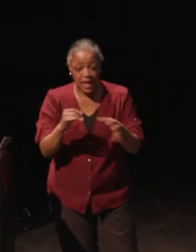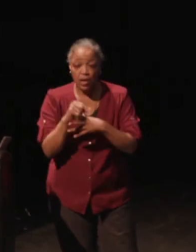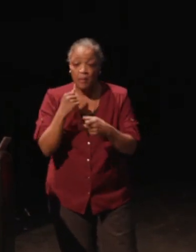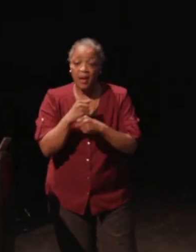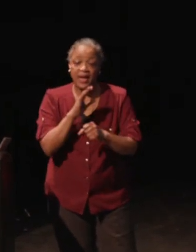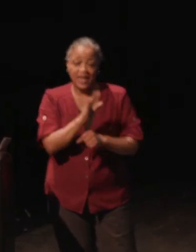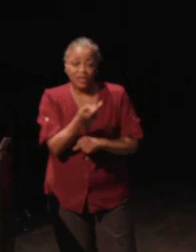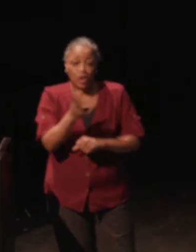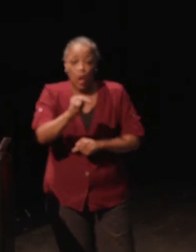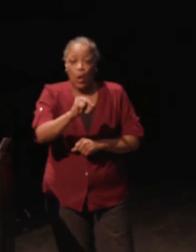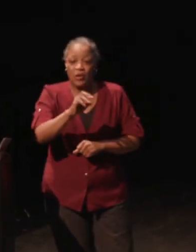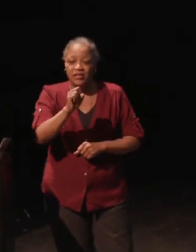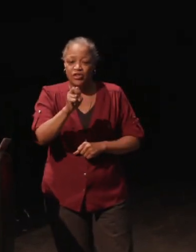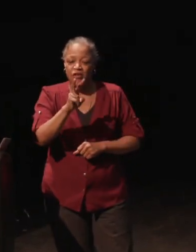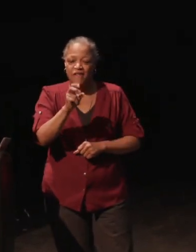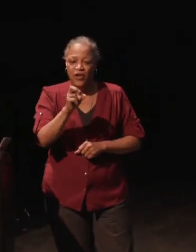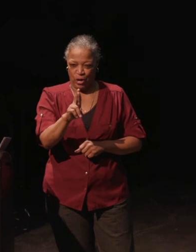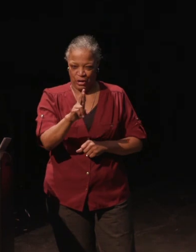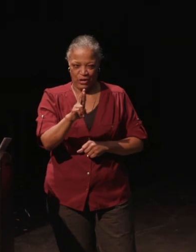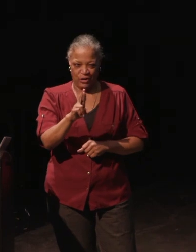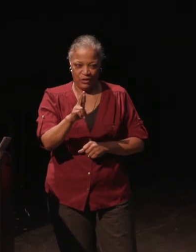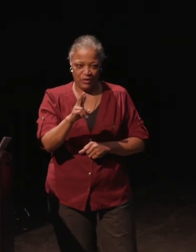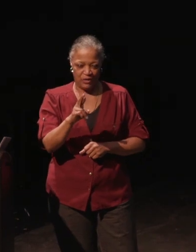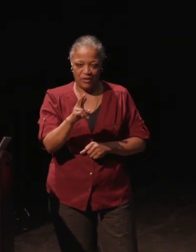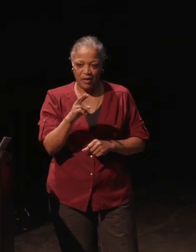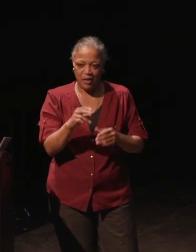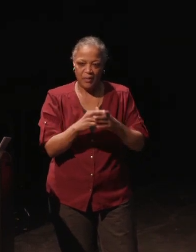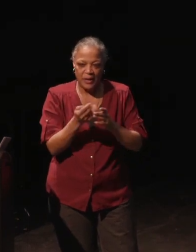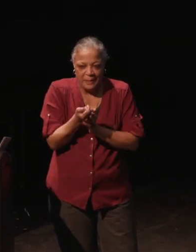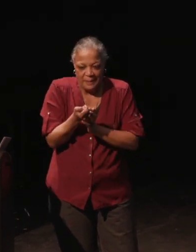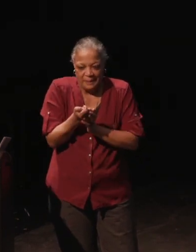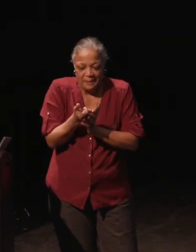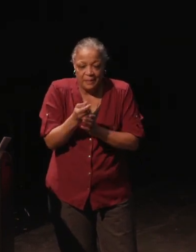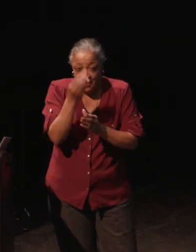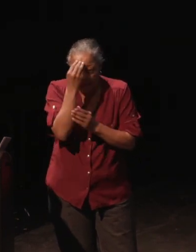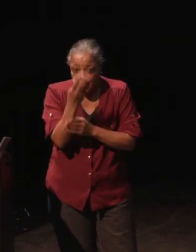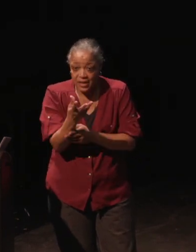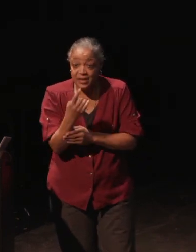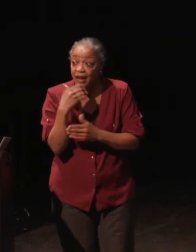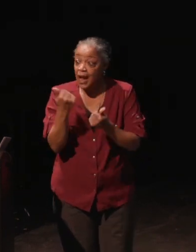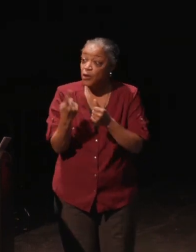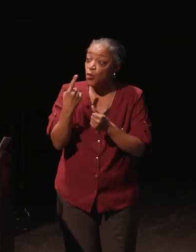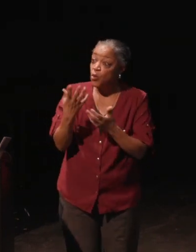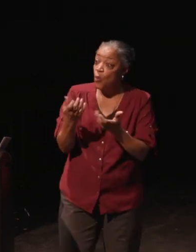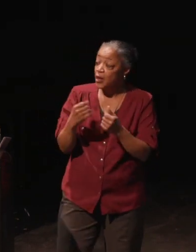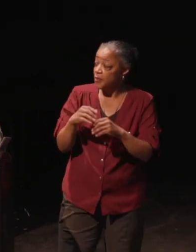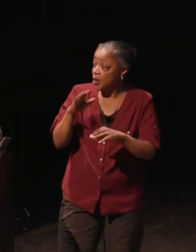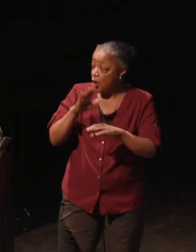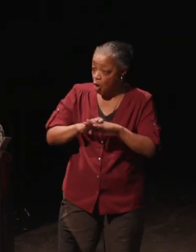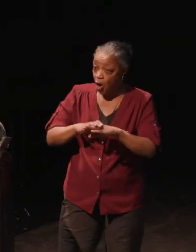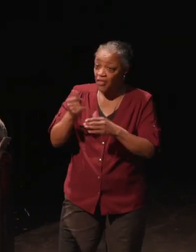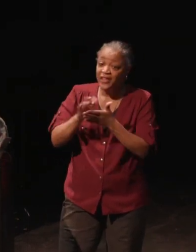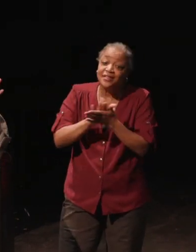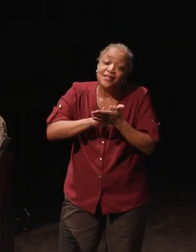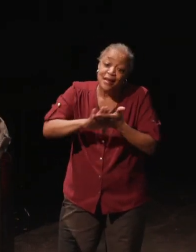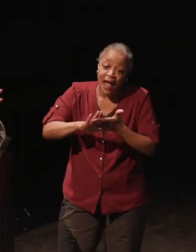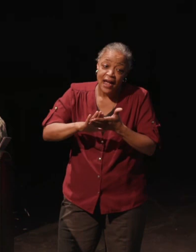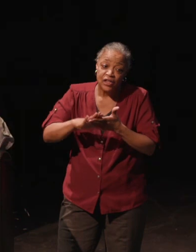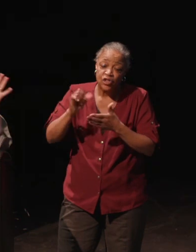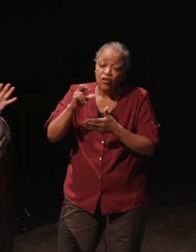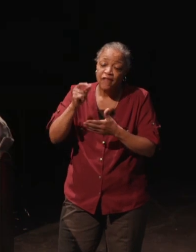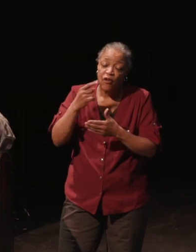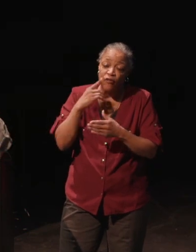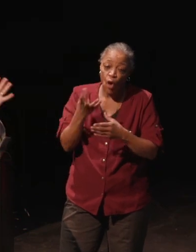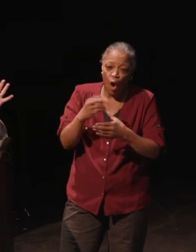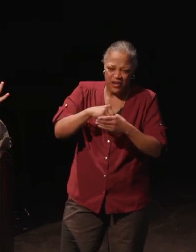his own server. And he did. And he put up a little tiny notice saying, does anyone want to be on this nice server for autism?